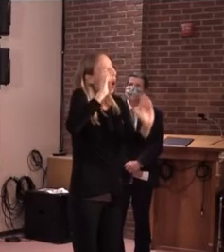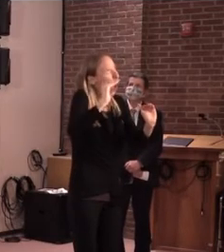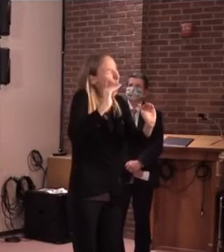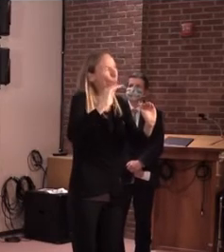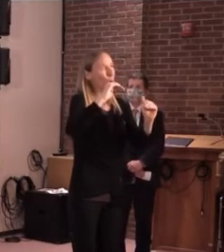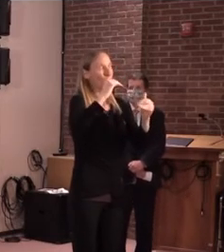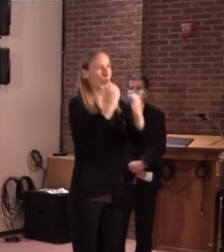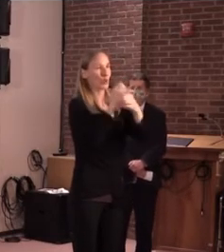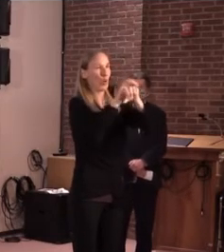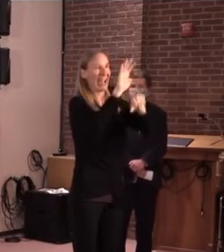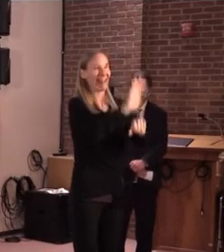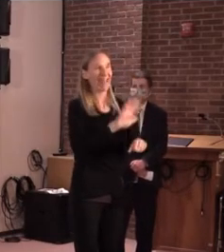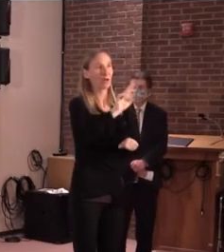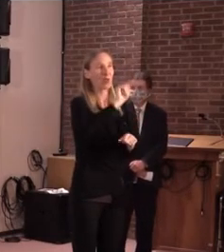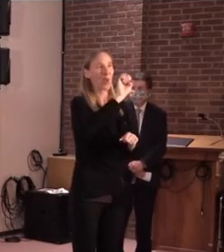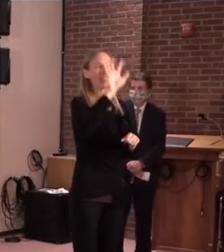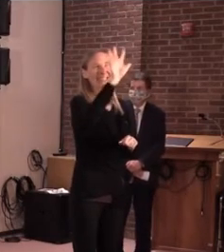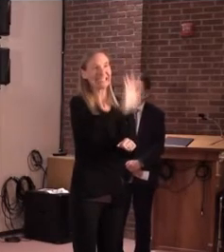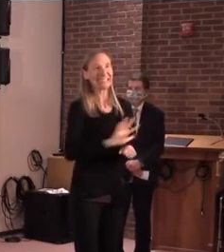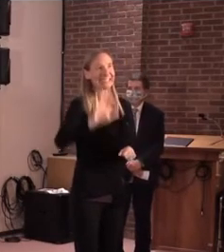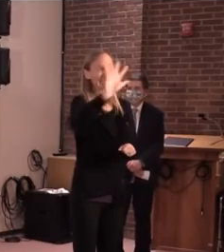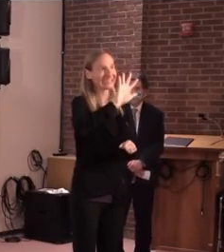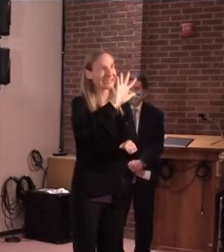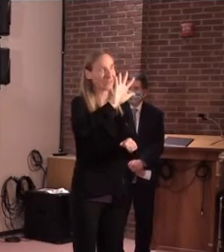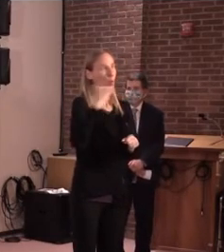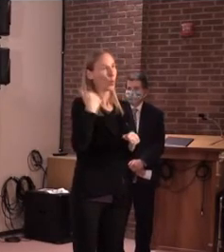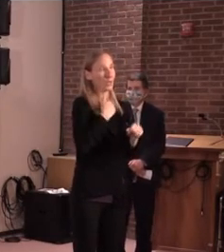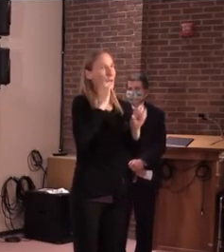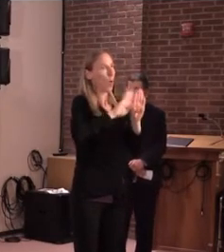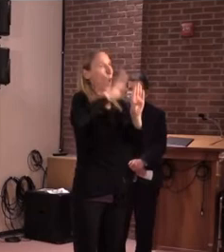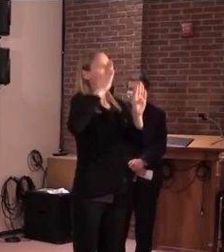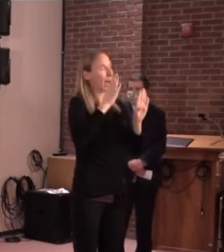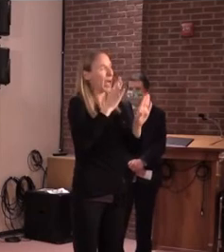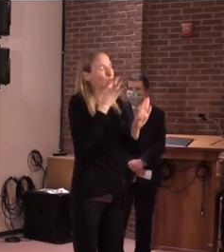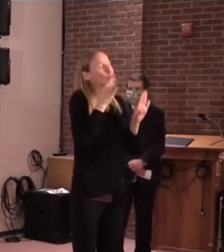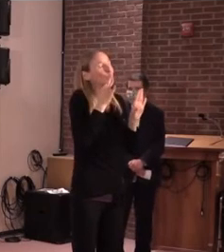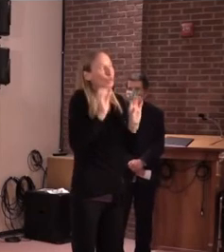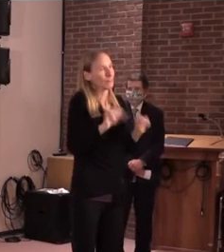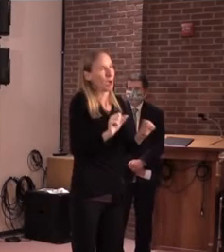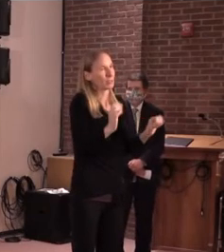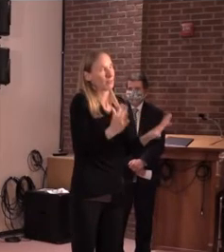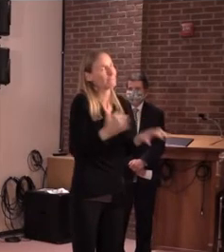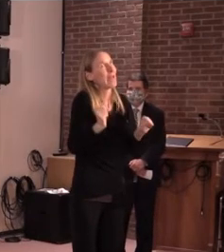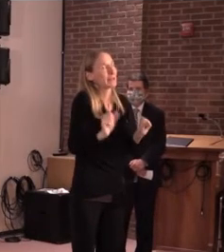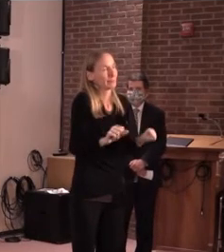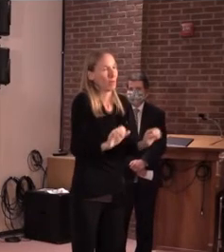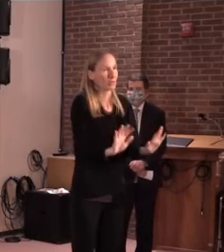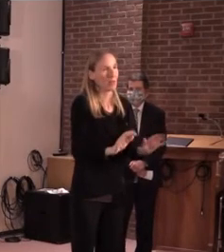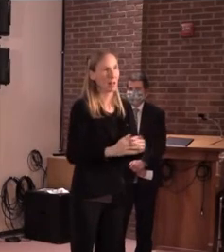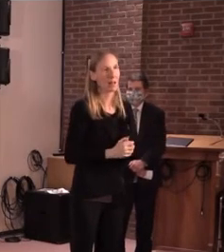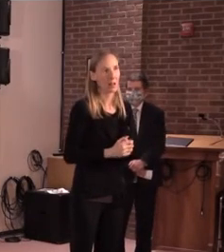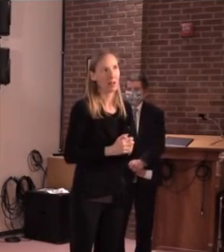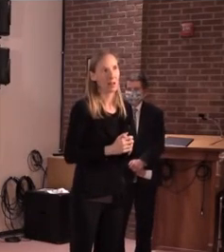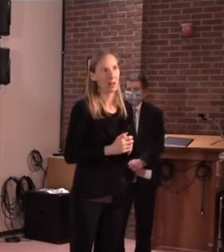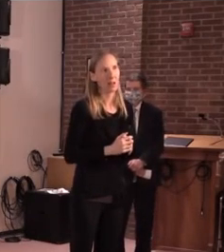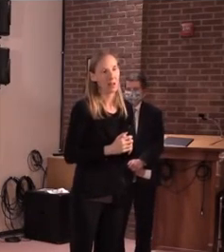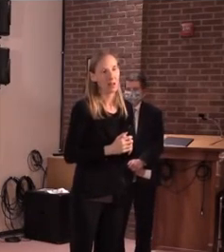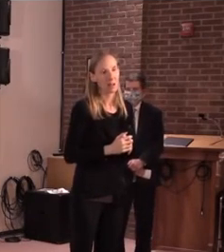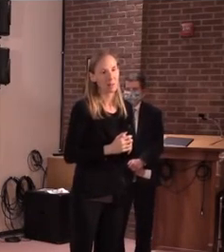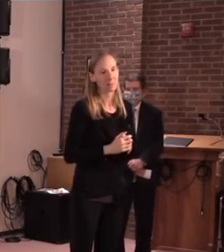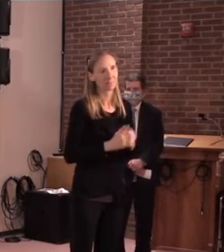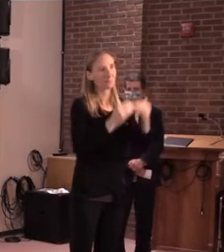the Northeast, we'll be able to open up as soon as possible. All right, great. Thank you.